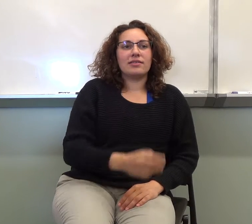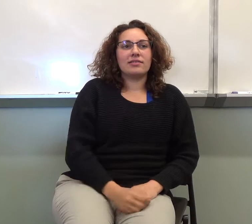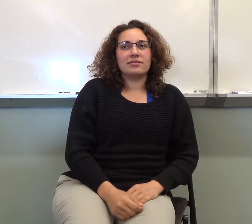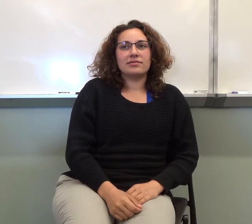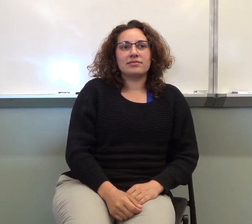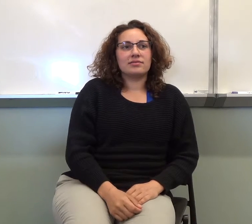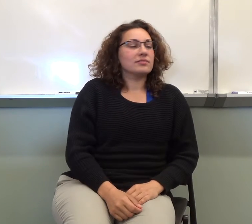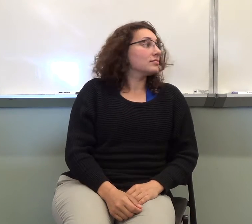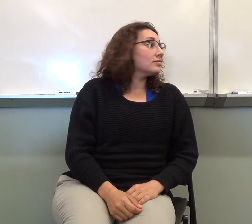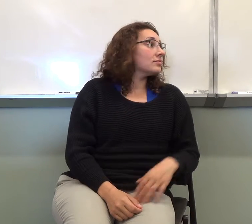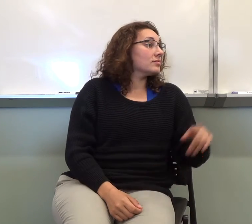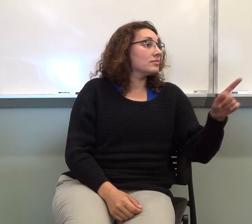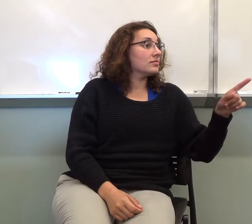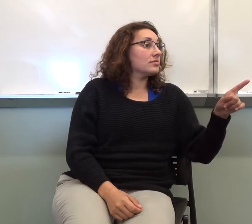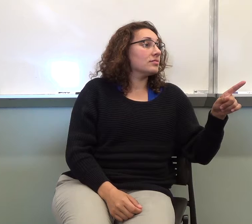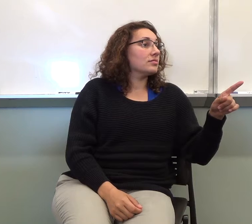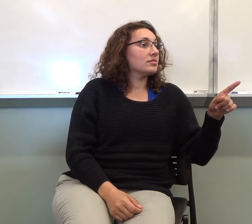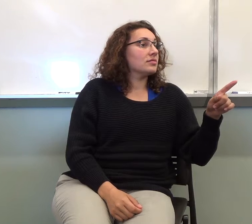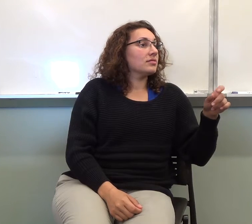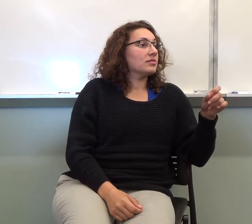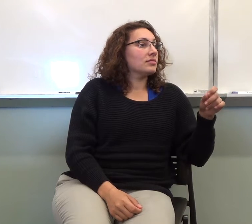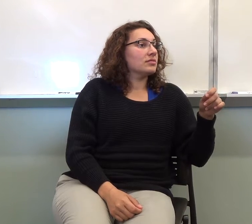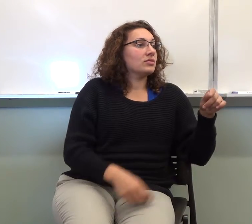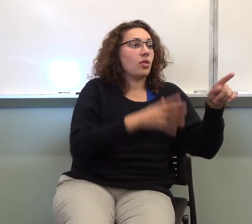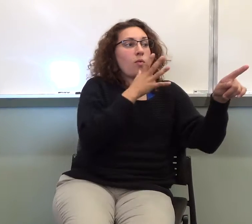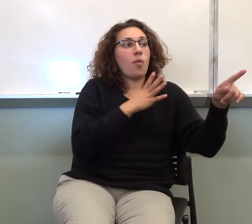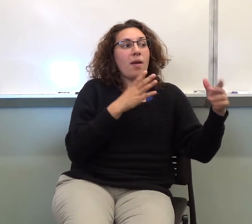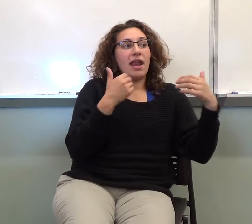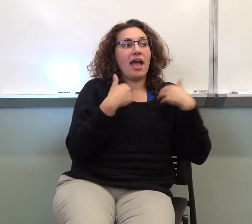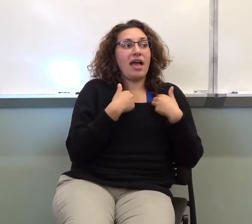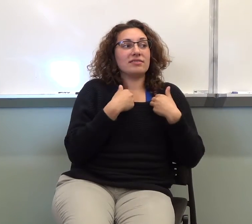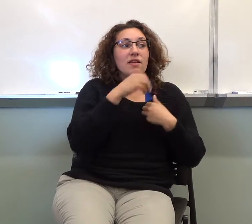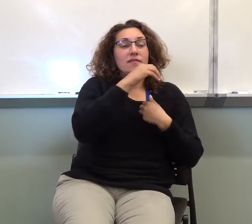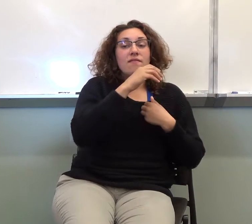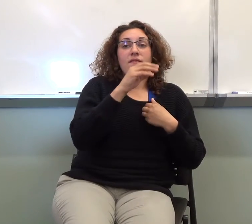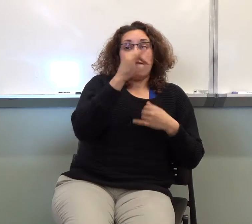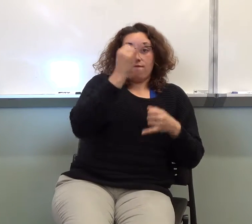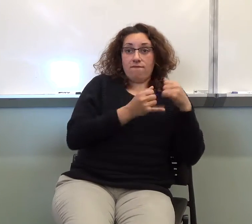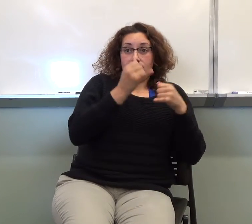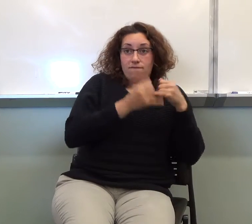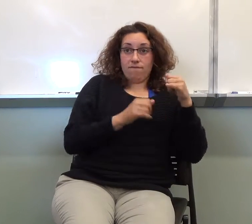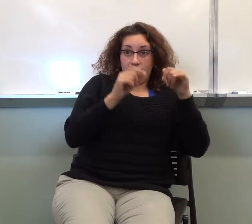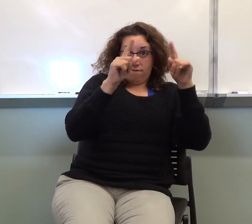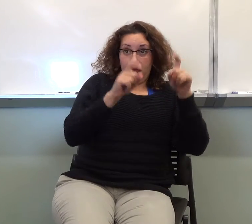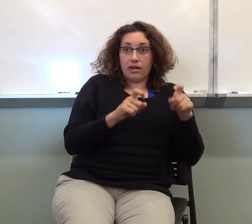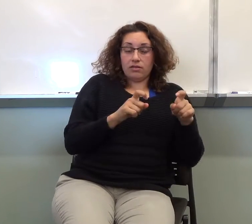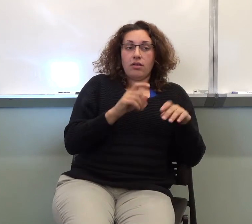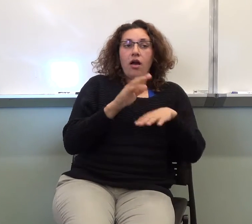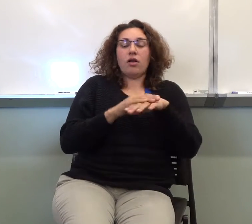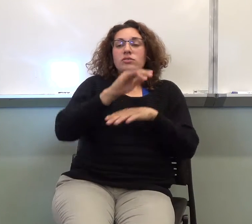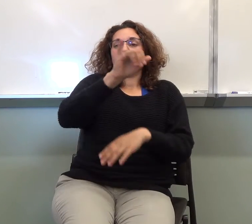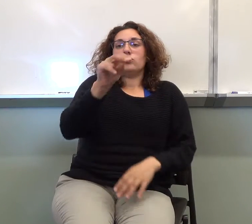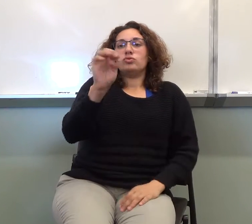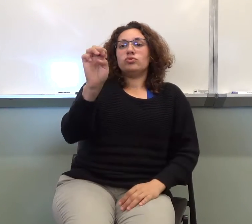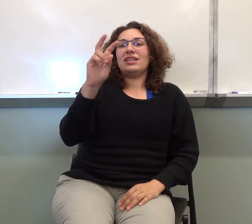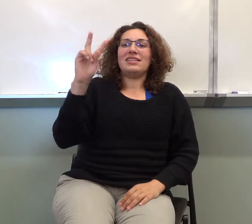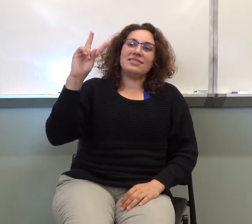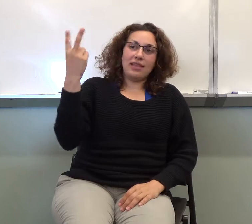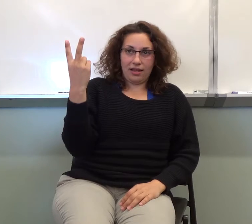so she said she has a final on June 2nd, that means ours is on June 2nd. Okay, we're in what's called prime time. Prime time always gets